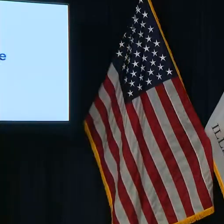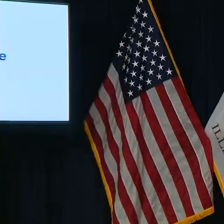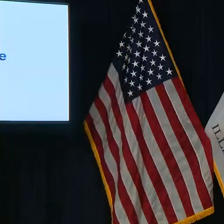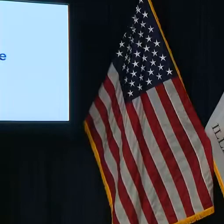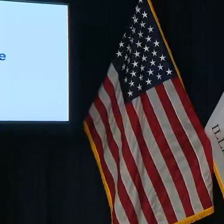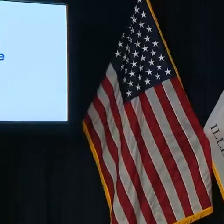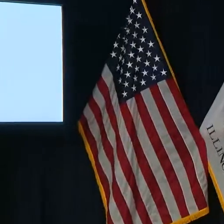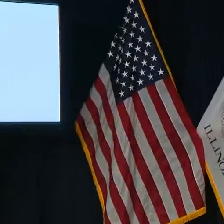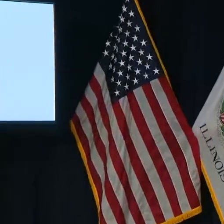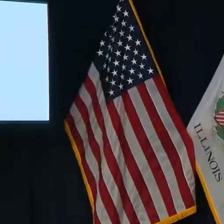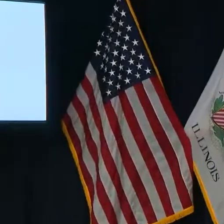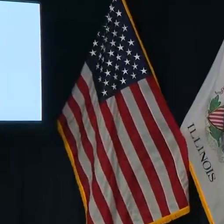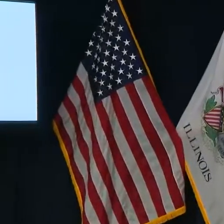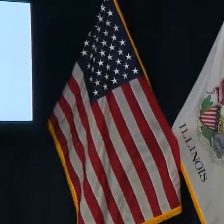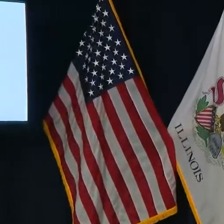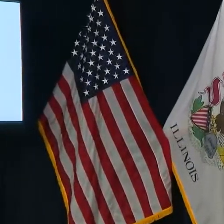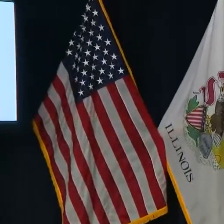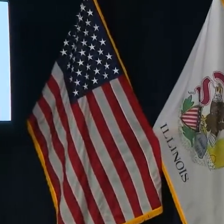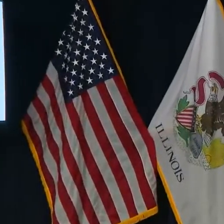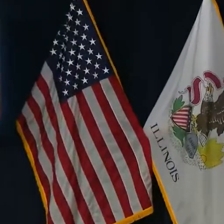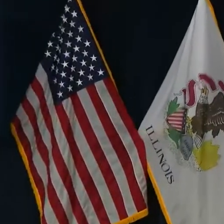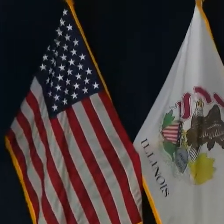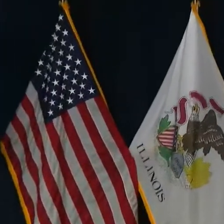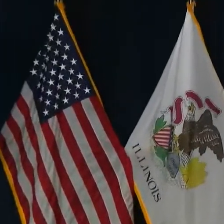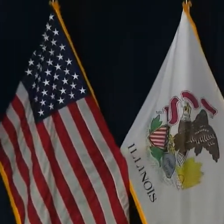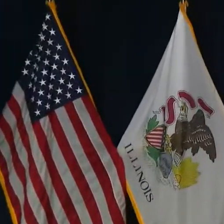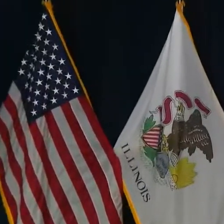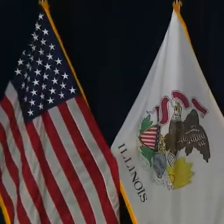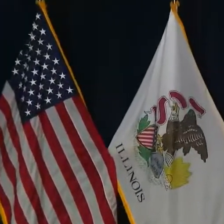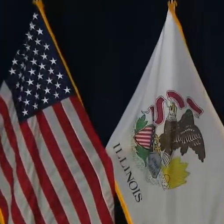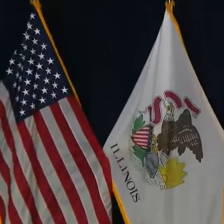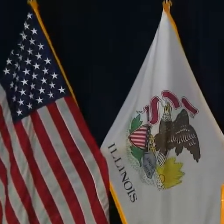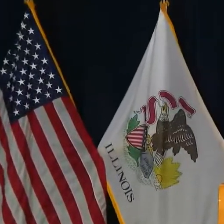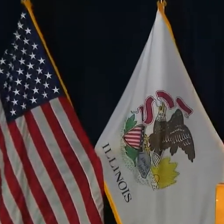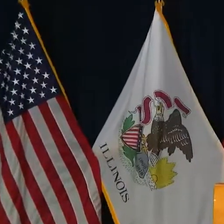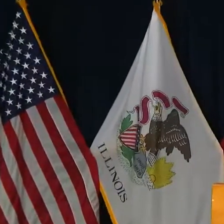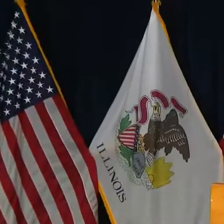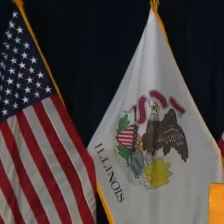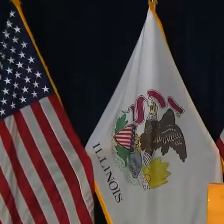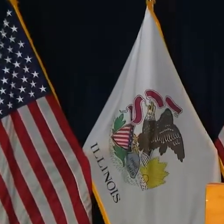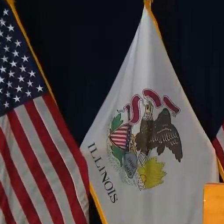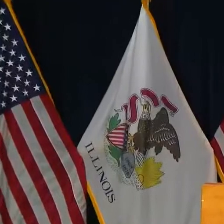Feliz viernes. En las últimas 24 horas reportamos